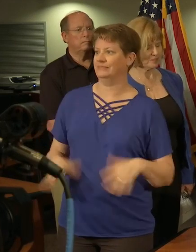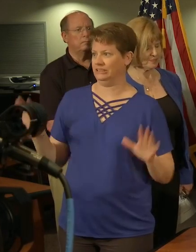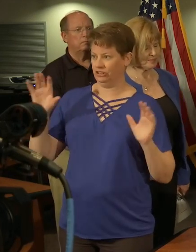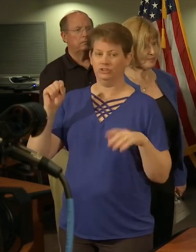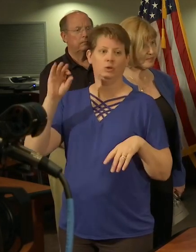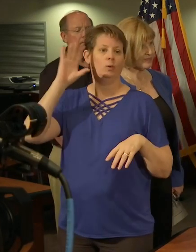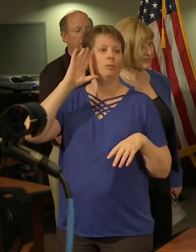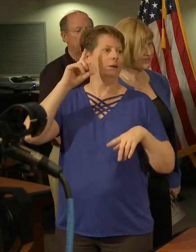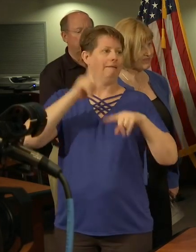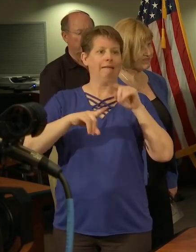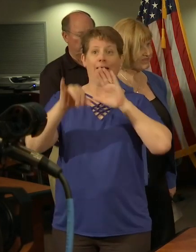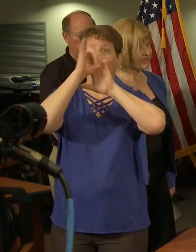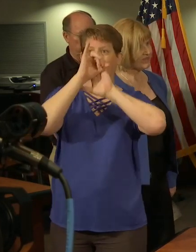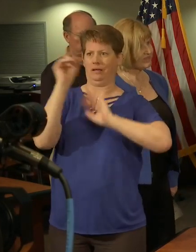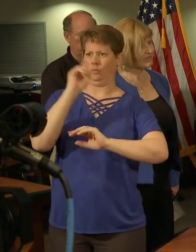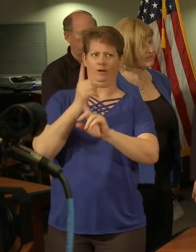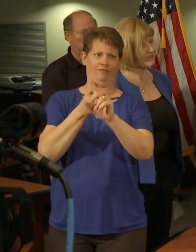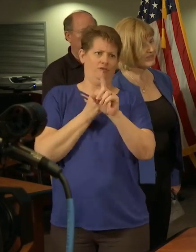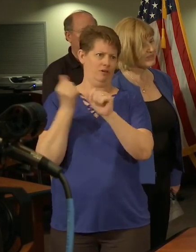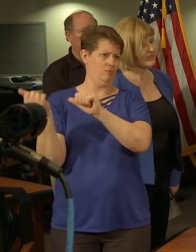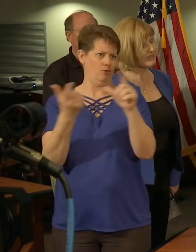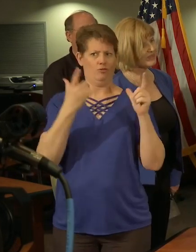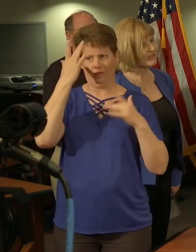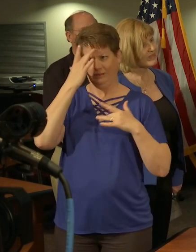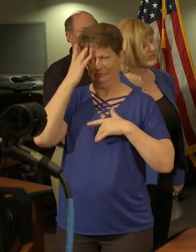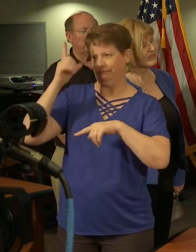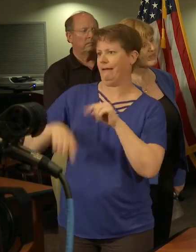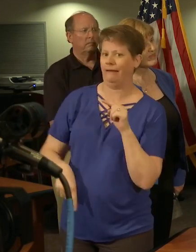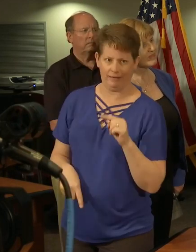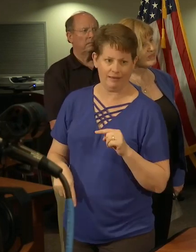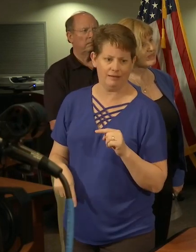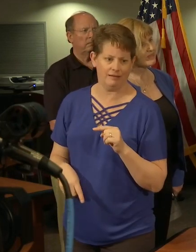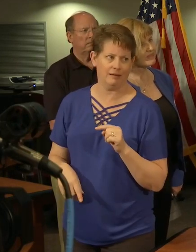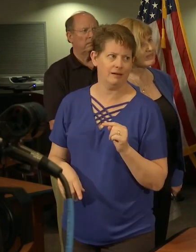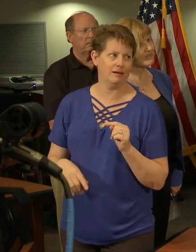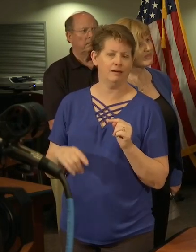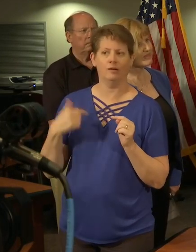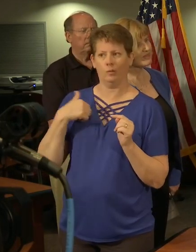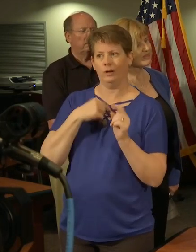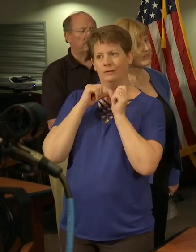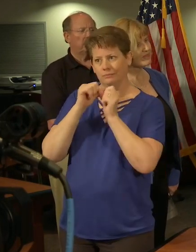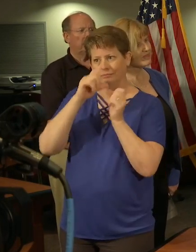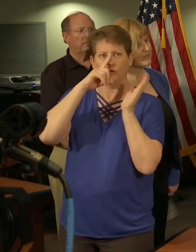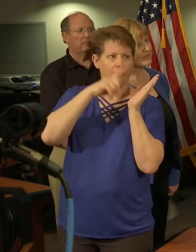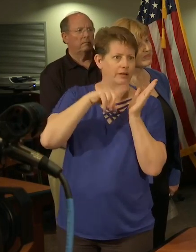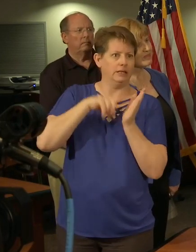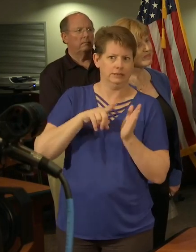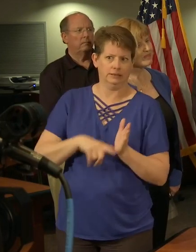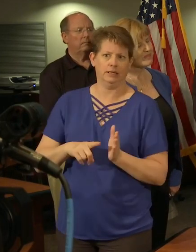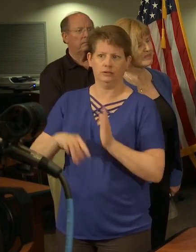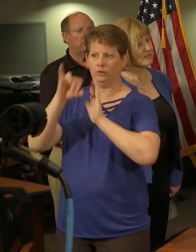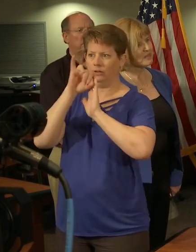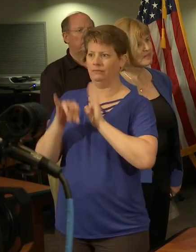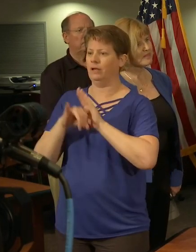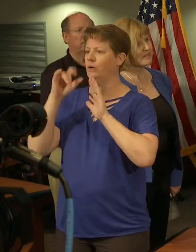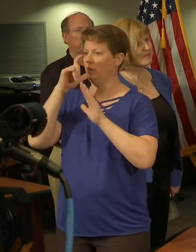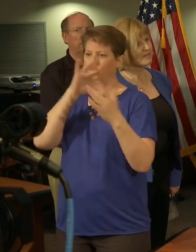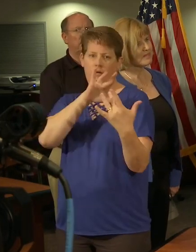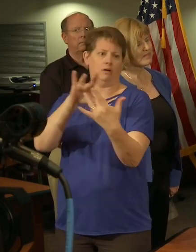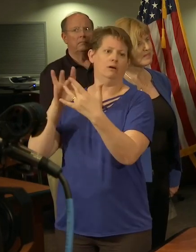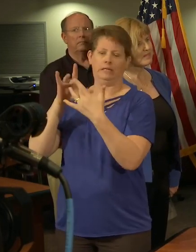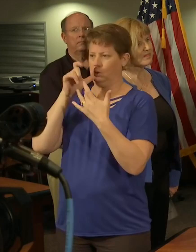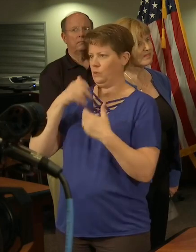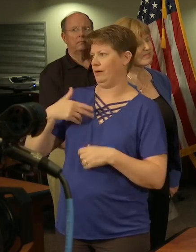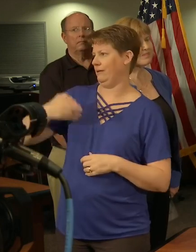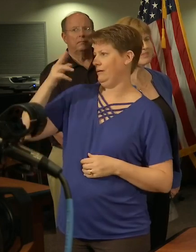not be able to identify the source of all illnesses. And we are continuing our investigations to identify the close contacts who might be